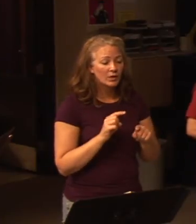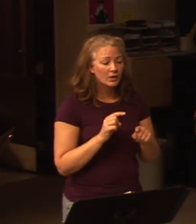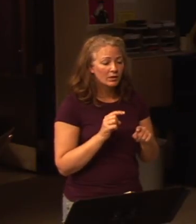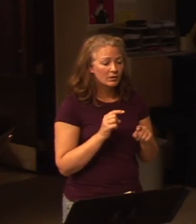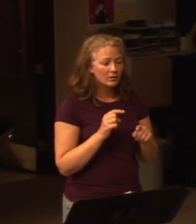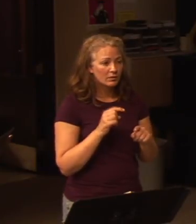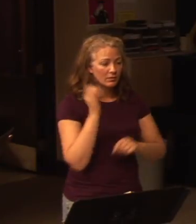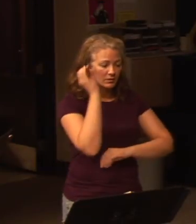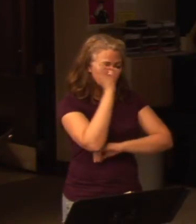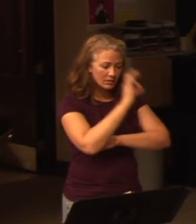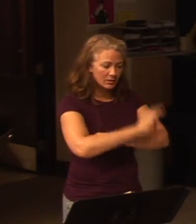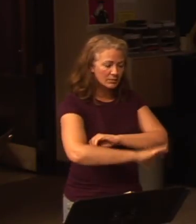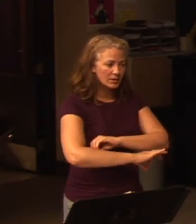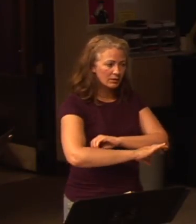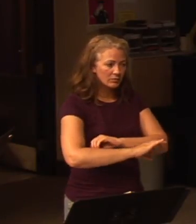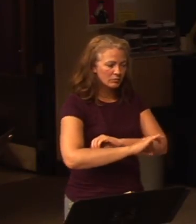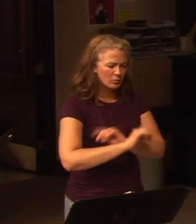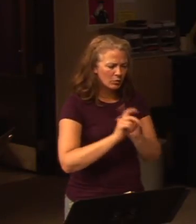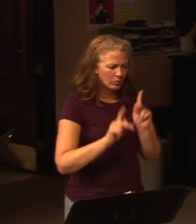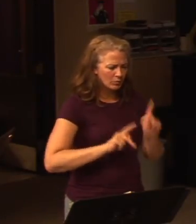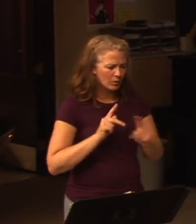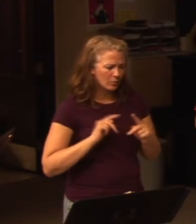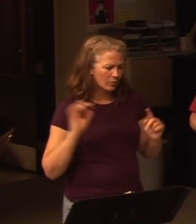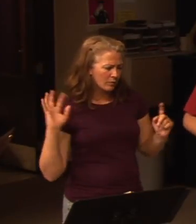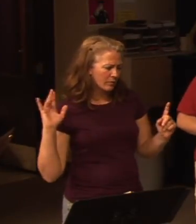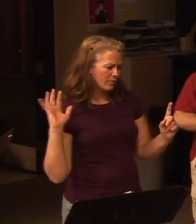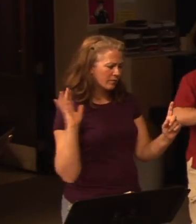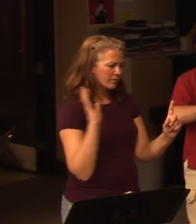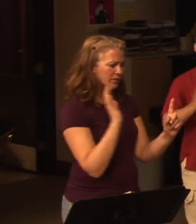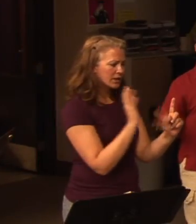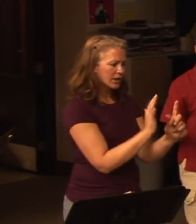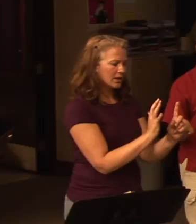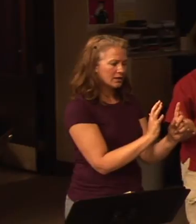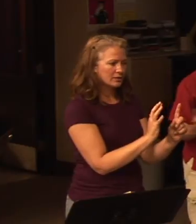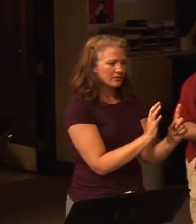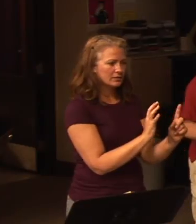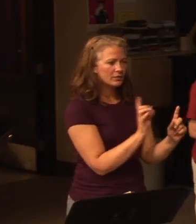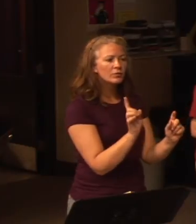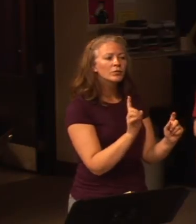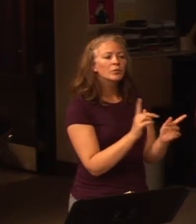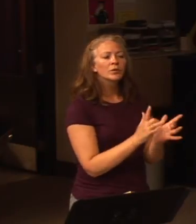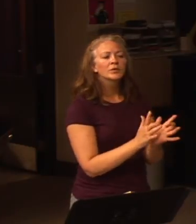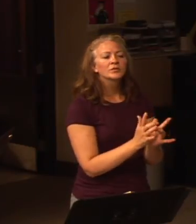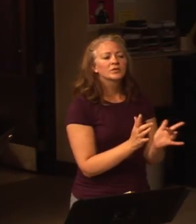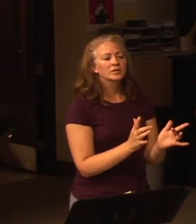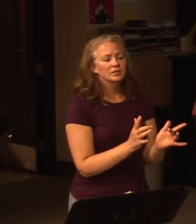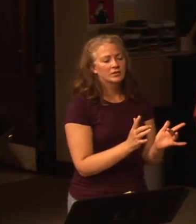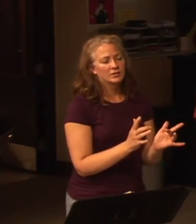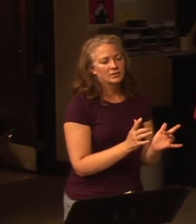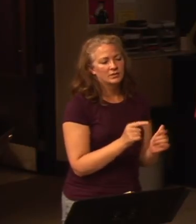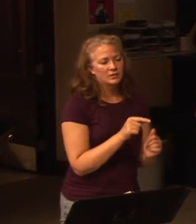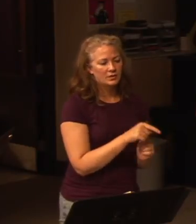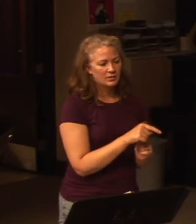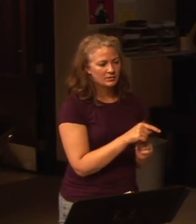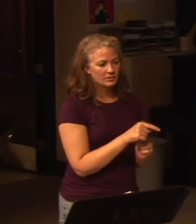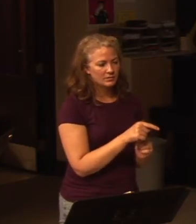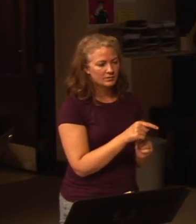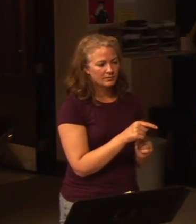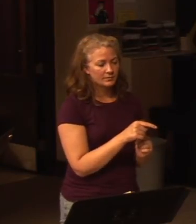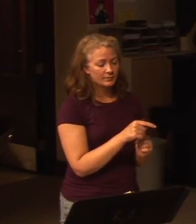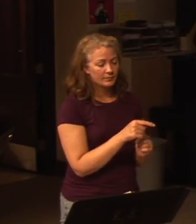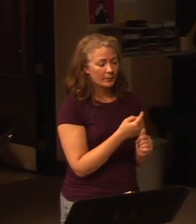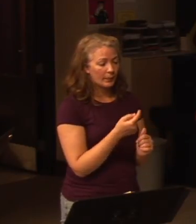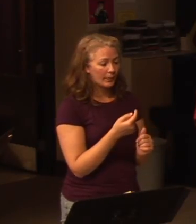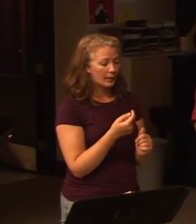at. And they come to be healed, and he's casting out demons. He's doing this late into the night. And then even before the sun is up, he gets up,